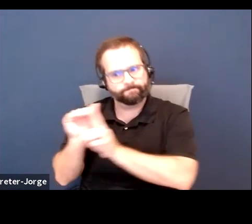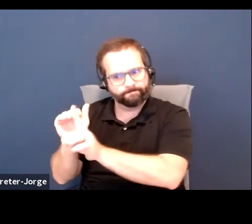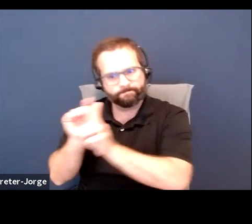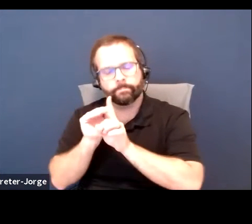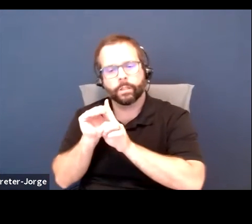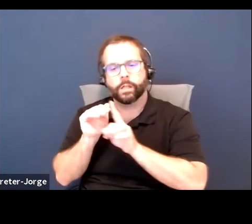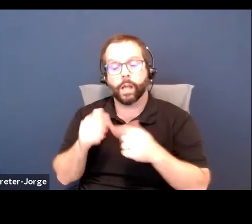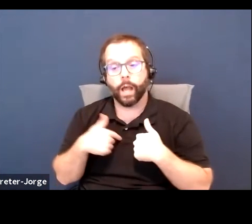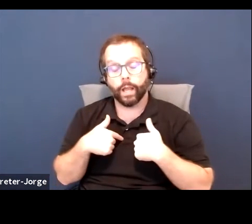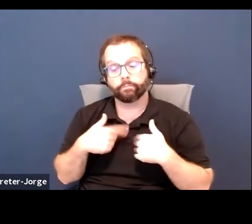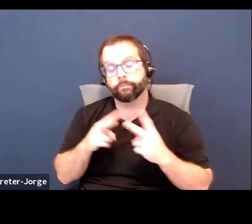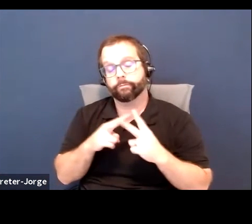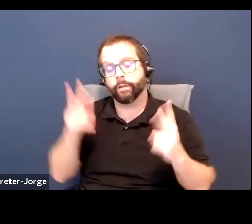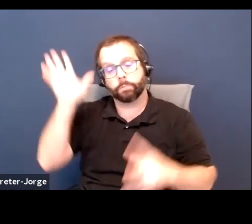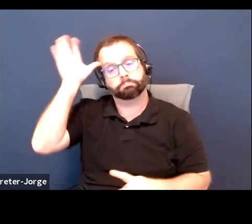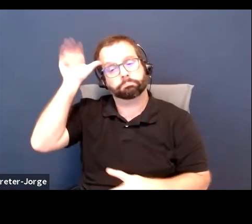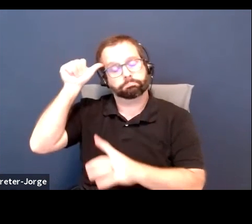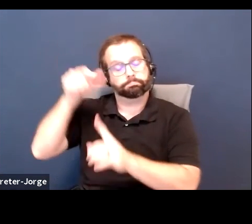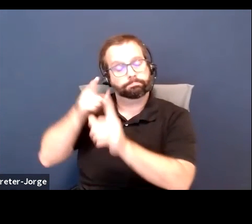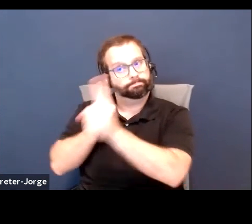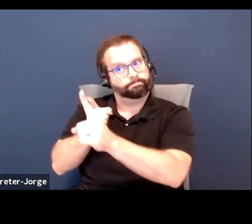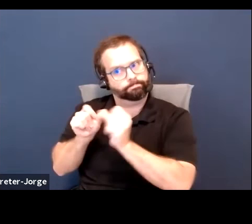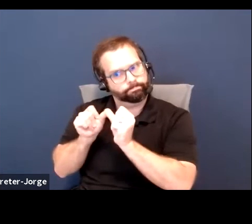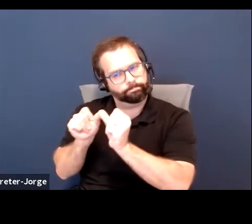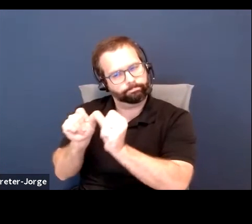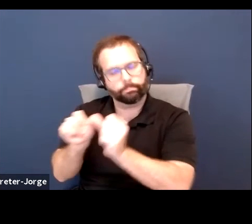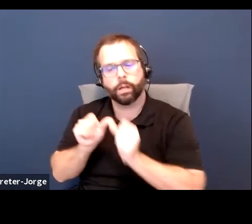pretty persistent with